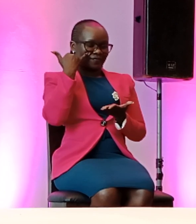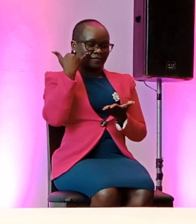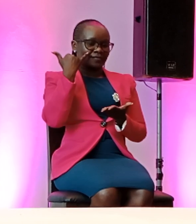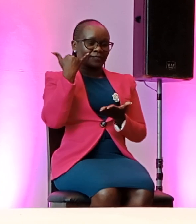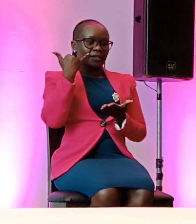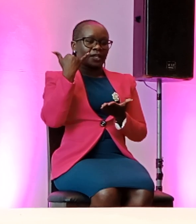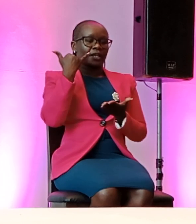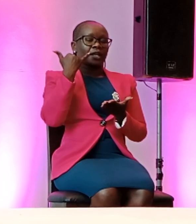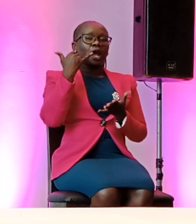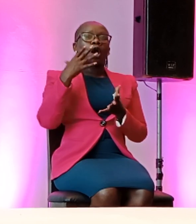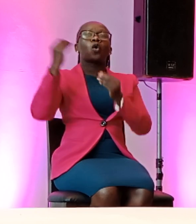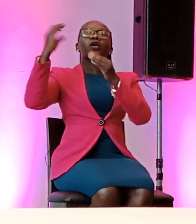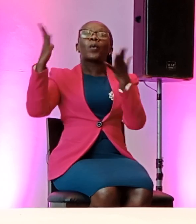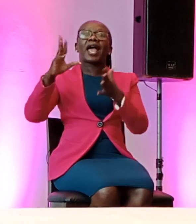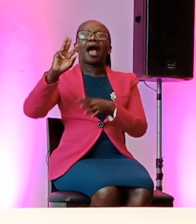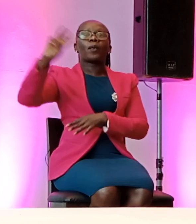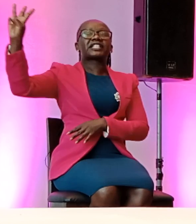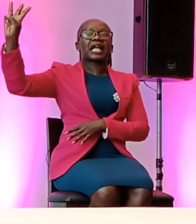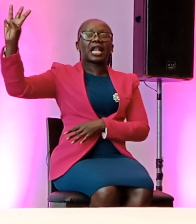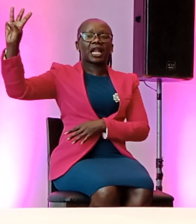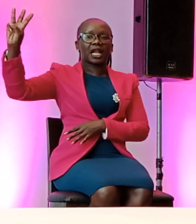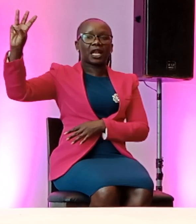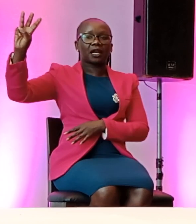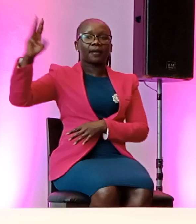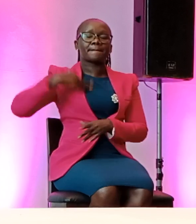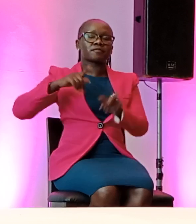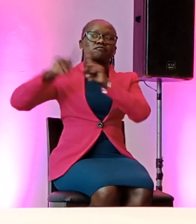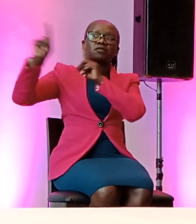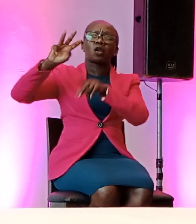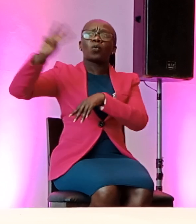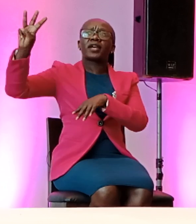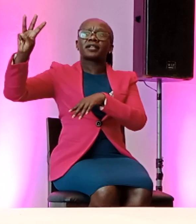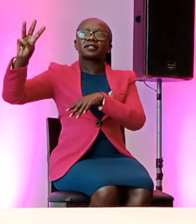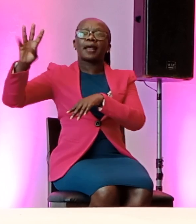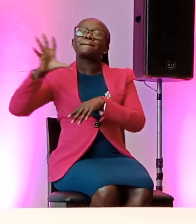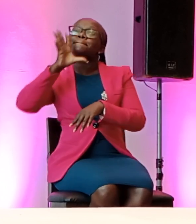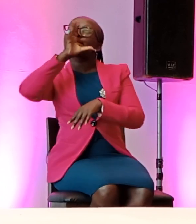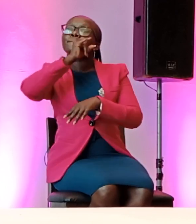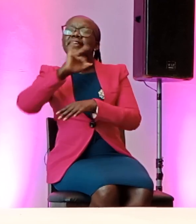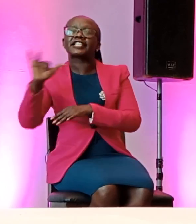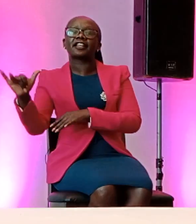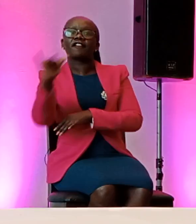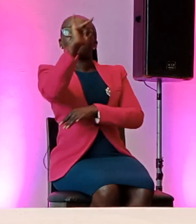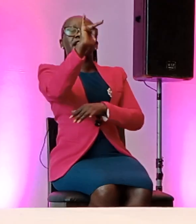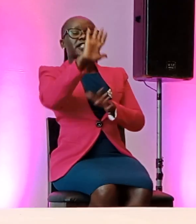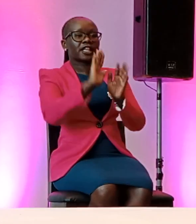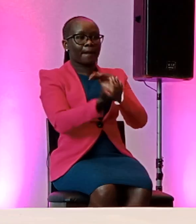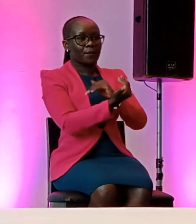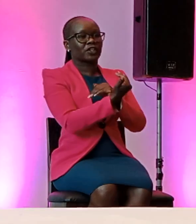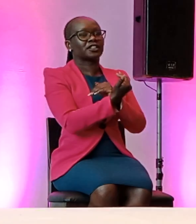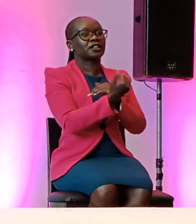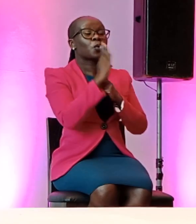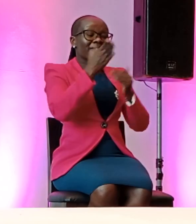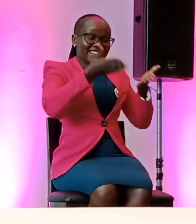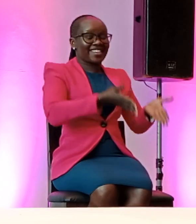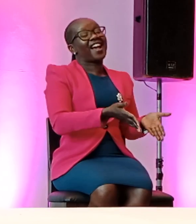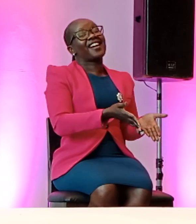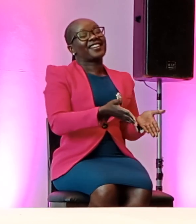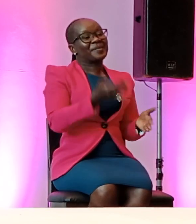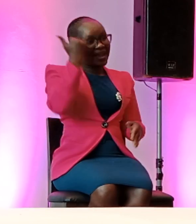I was headed to Western, but I've missed the flight in the morning to be here.